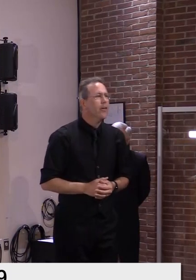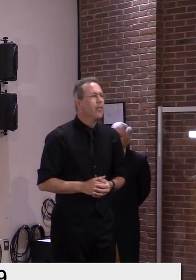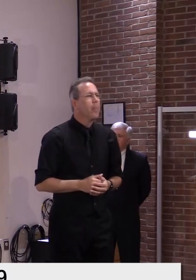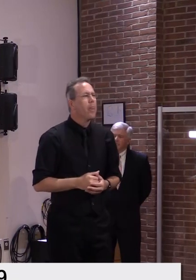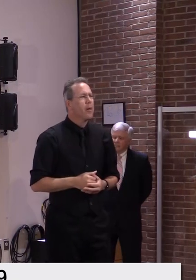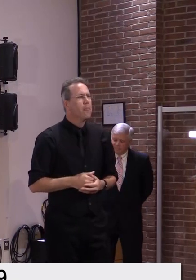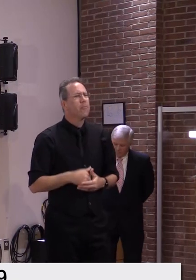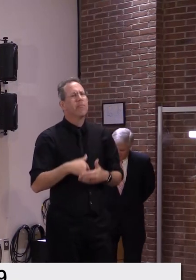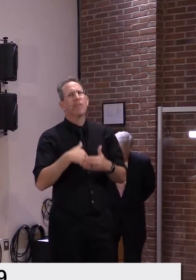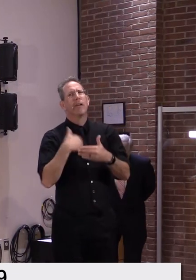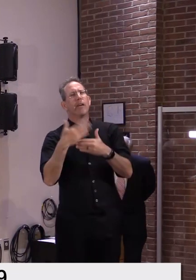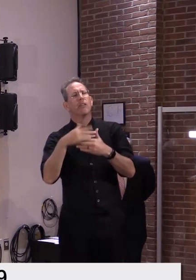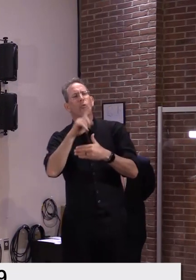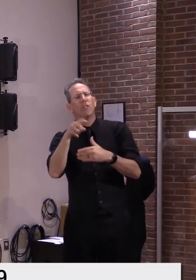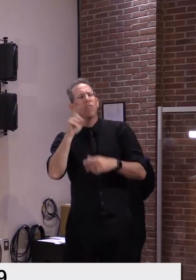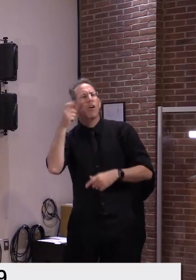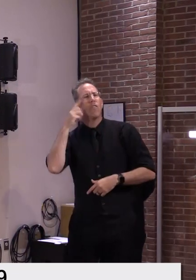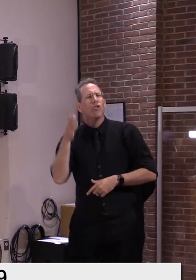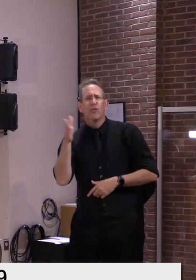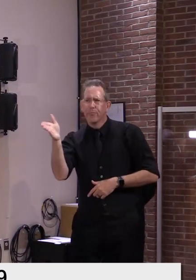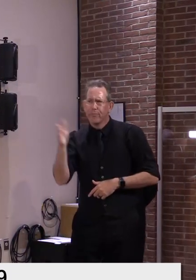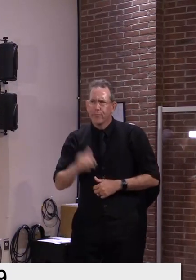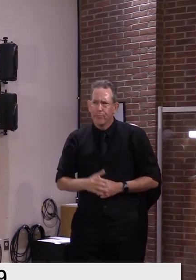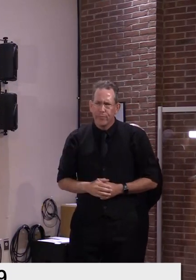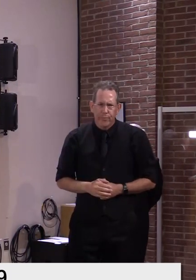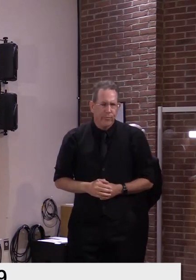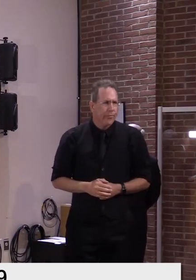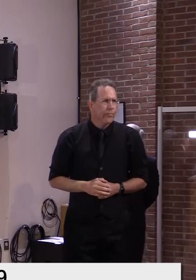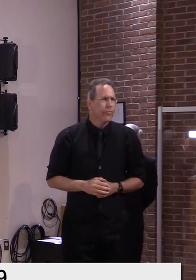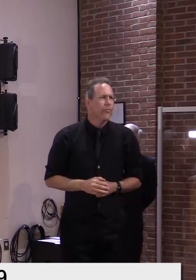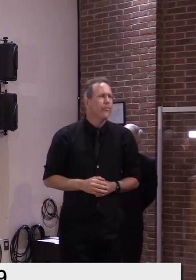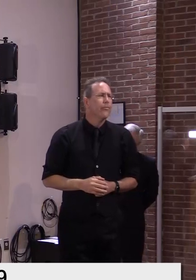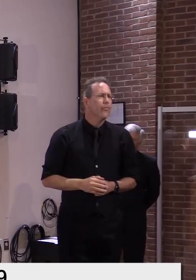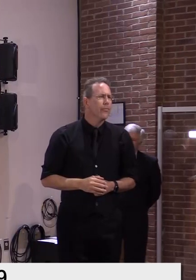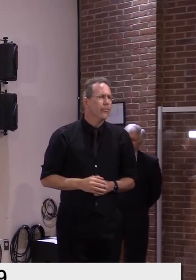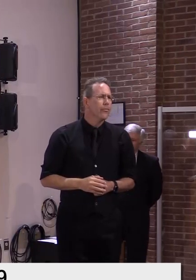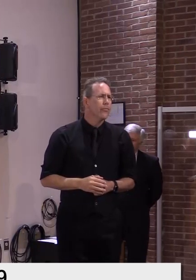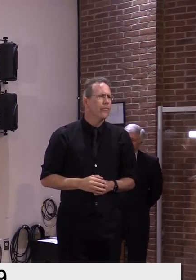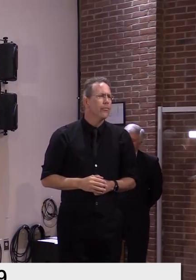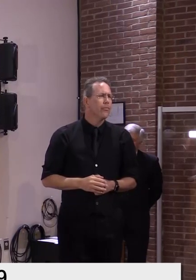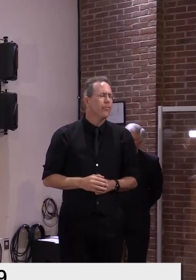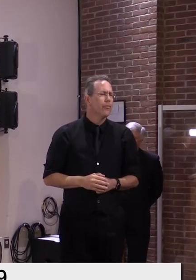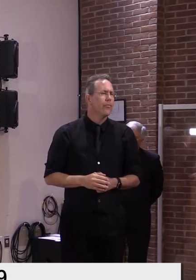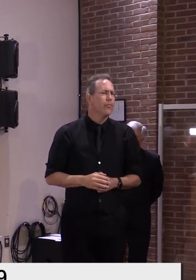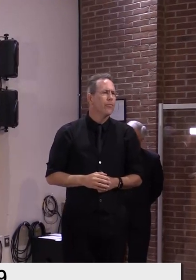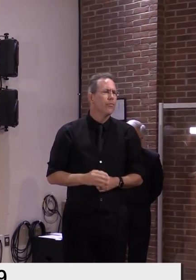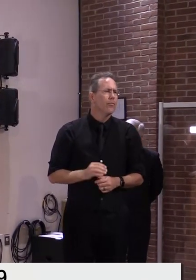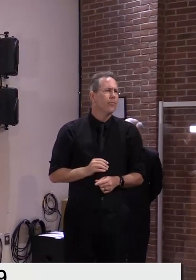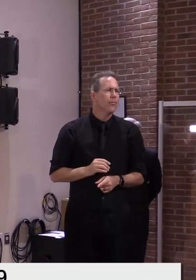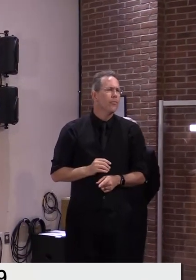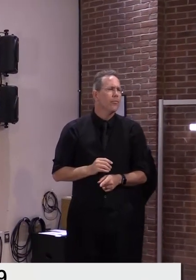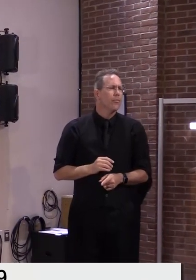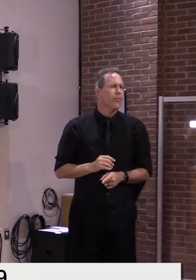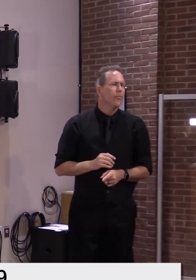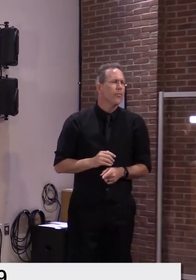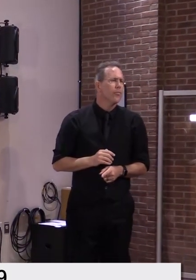state troopers and even some of the public are asking if there's any word on when the Department of Public Safety